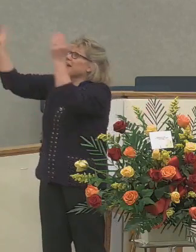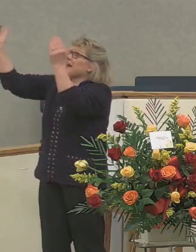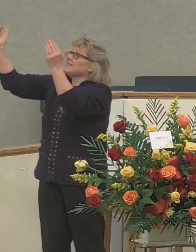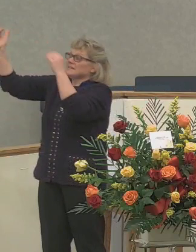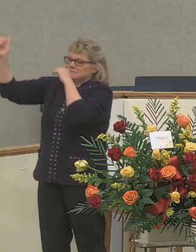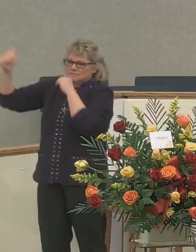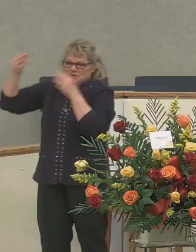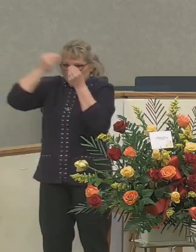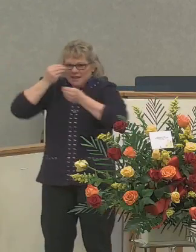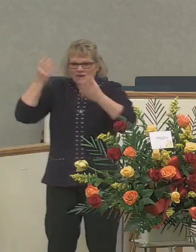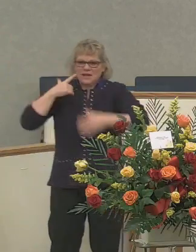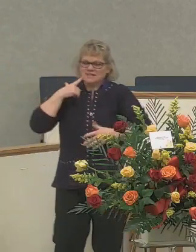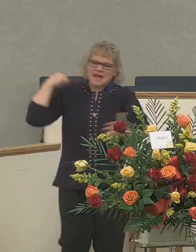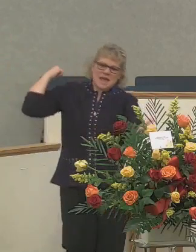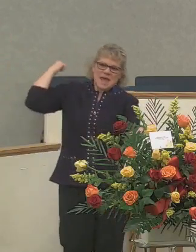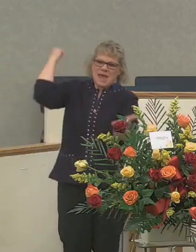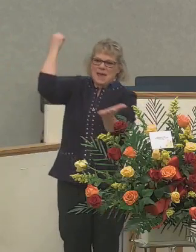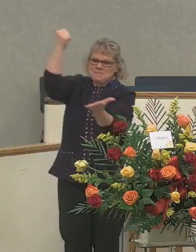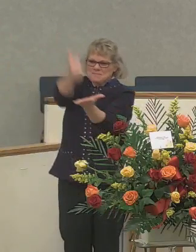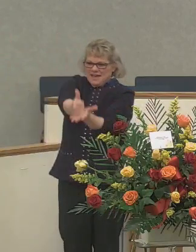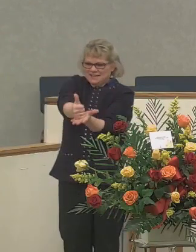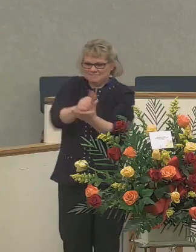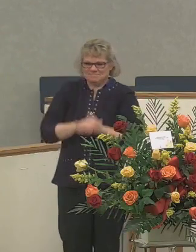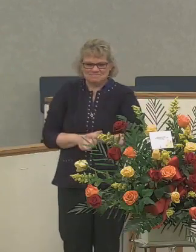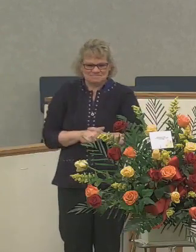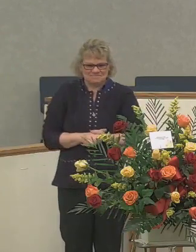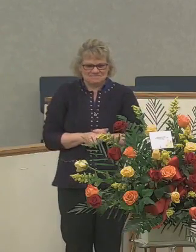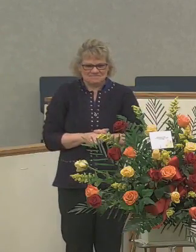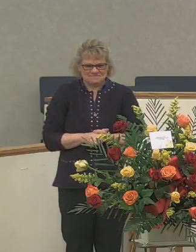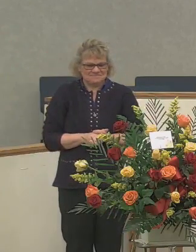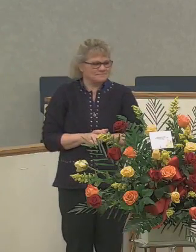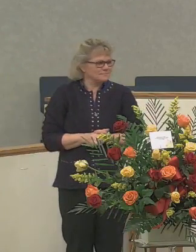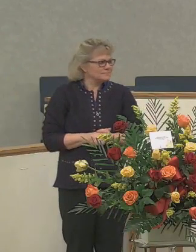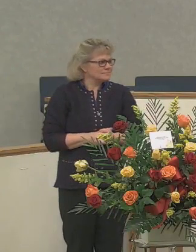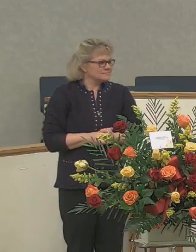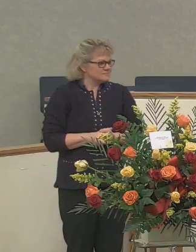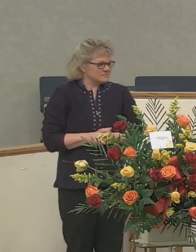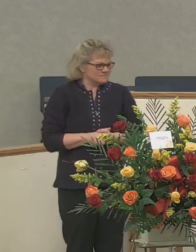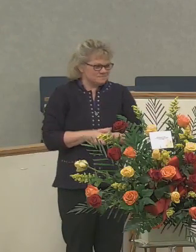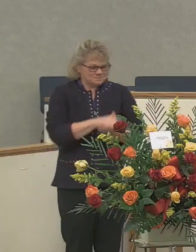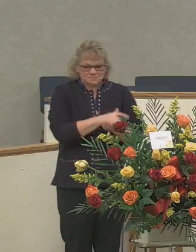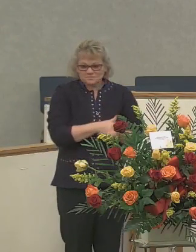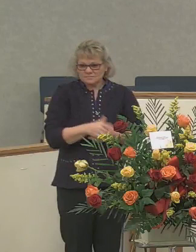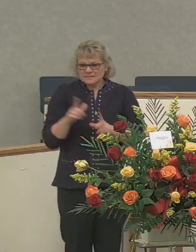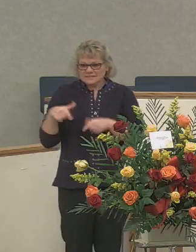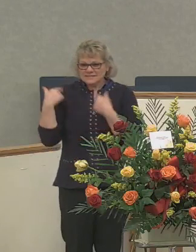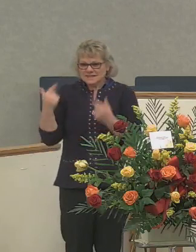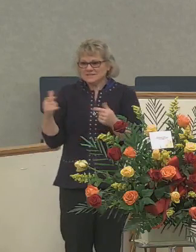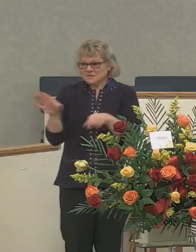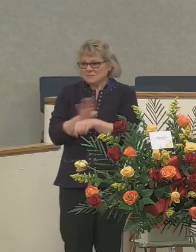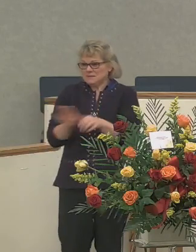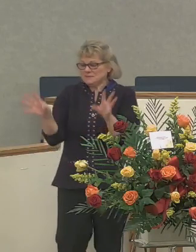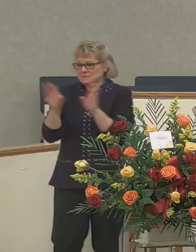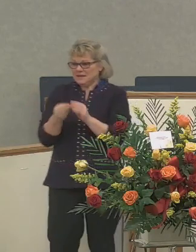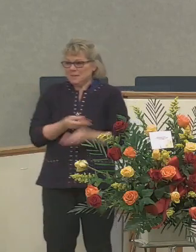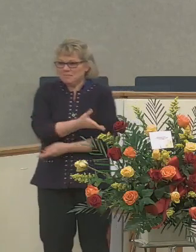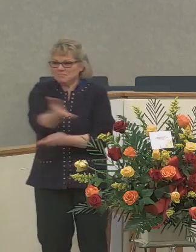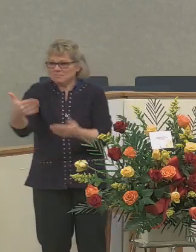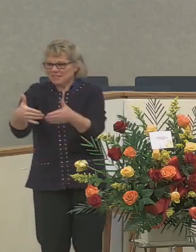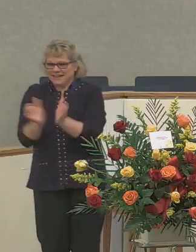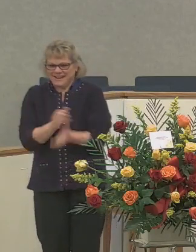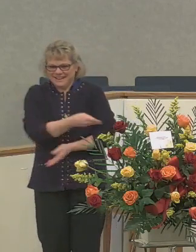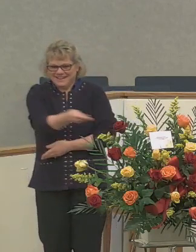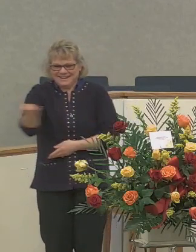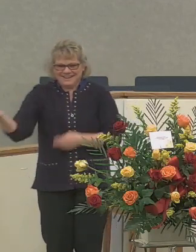may it be known by a hearty amen. Amen. Amen. There we go. Well, since we had a business meeting, I think we have to pass the plate now, don't we